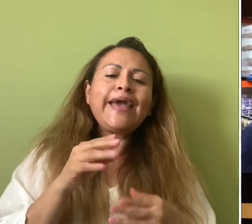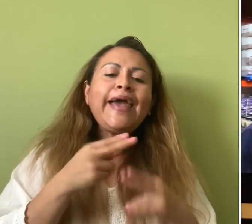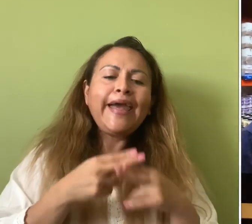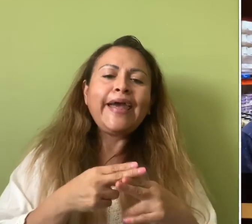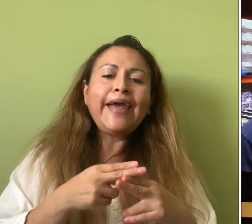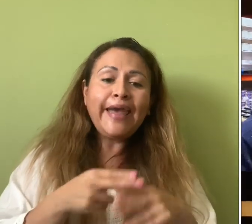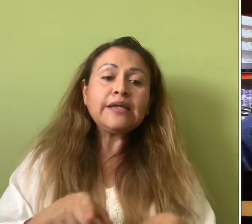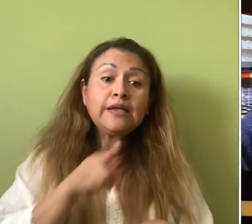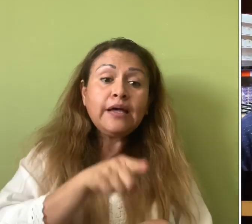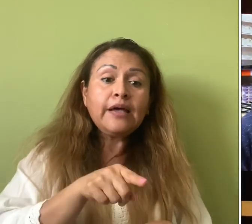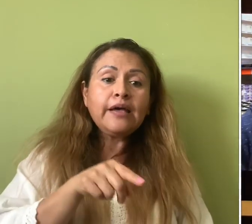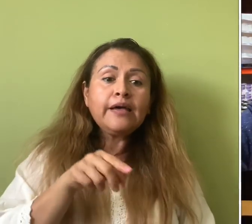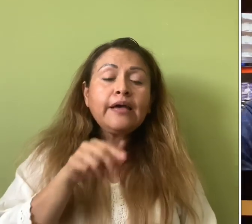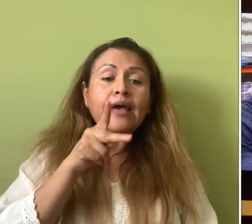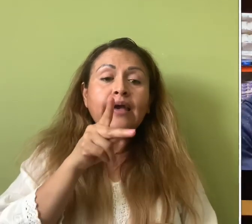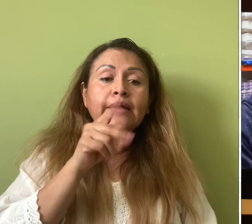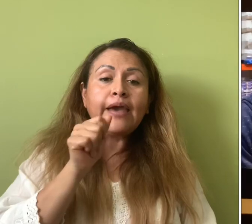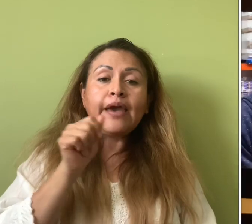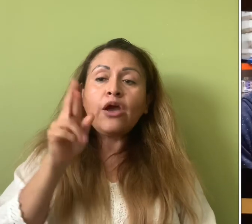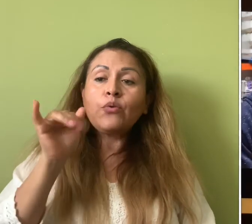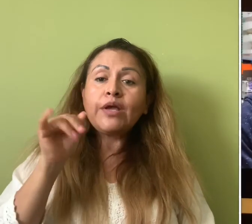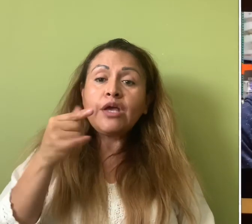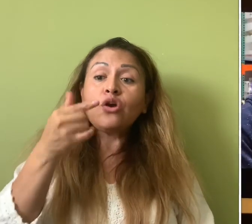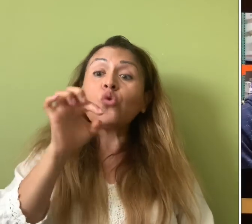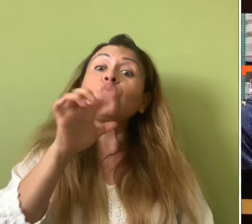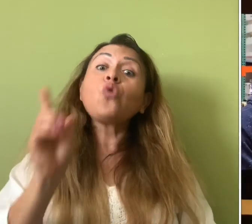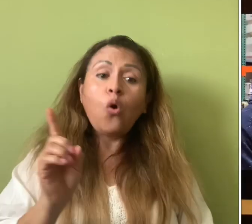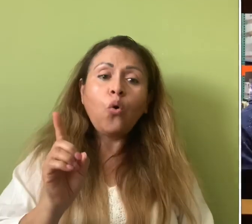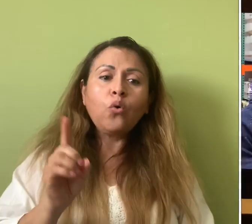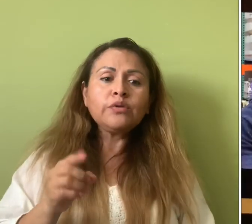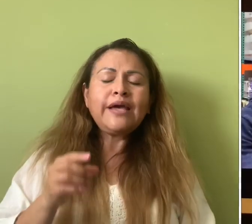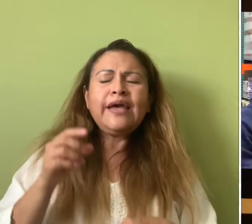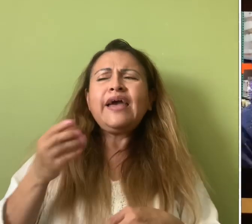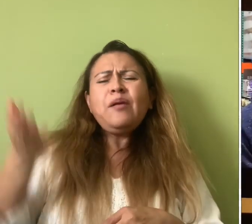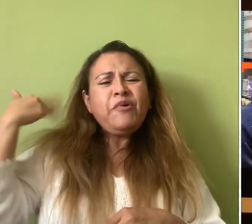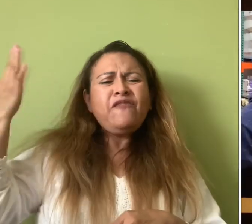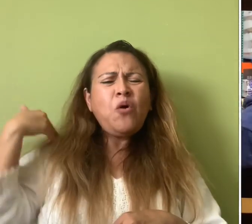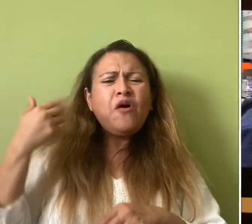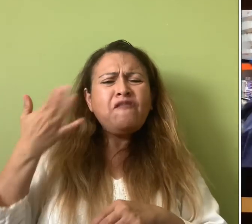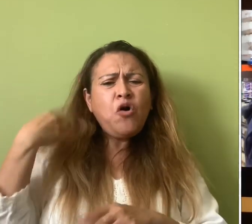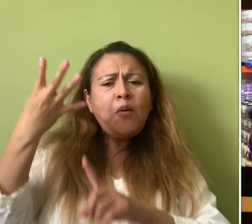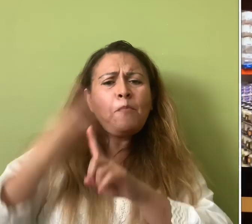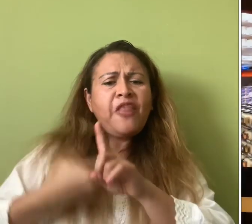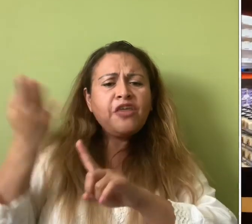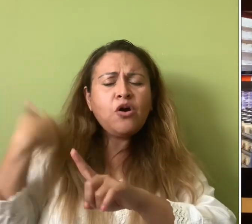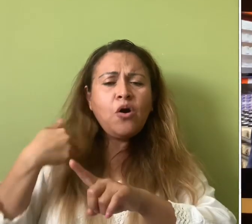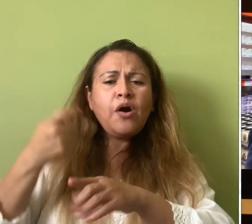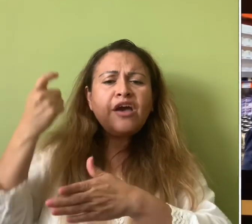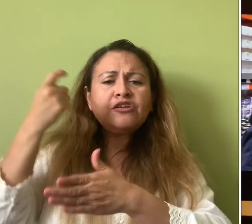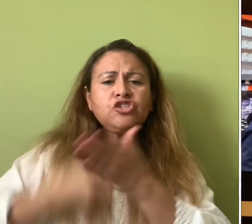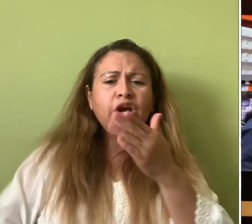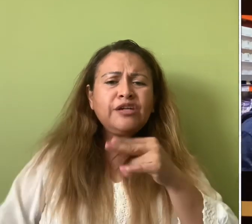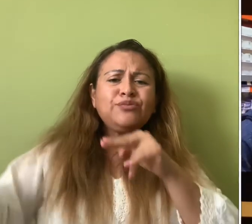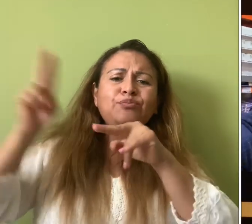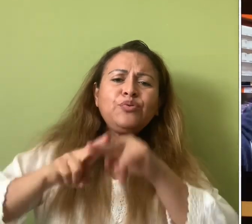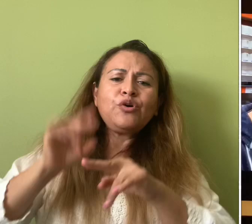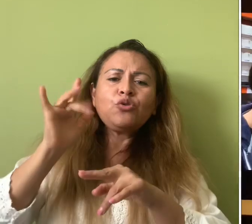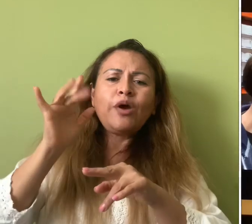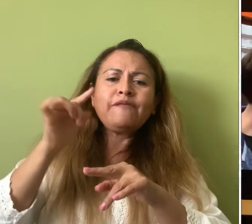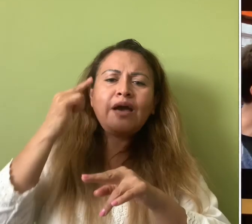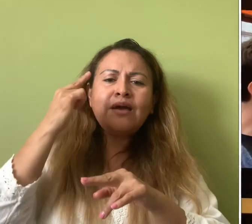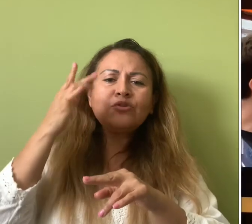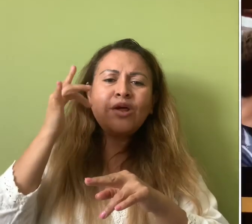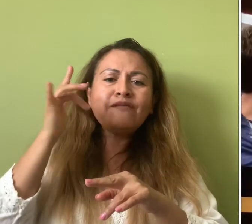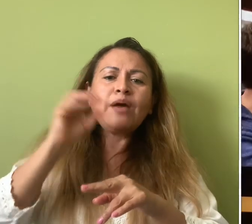up everywhere. Why? There's an Irish dairy tax that we imposed on Ireland about 4 months ago. It's a 25% tax. But